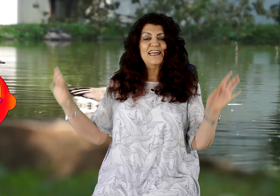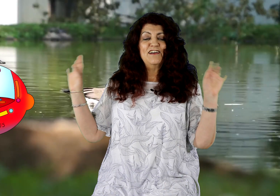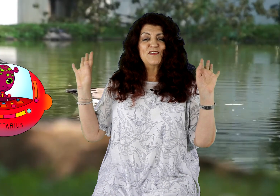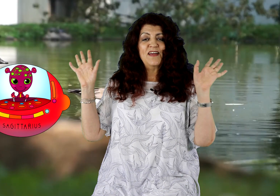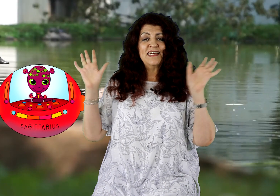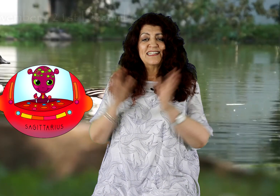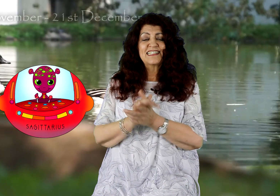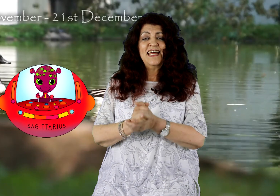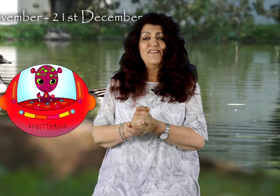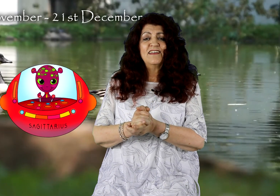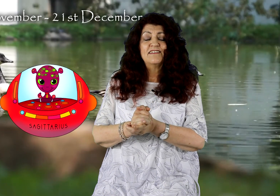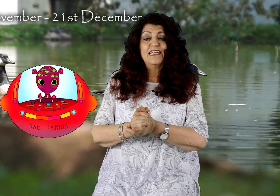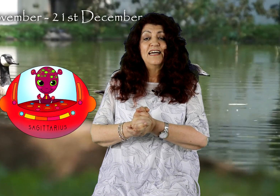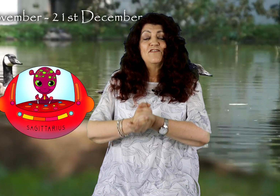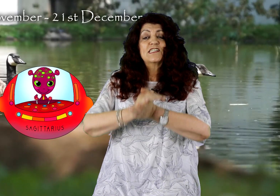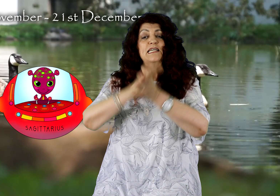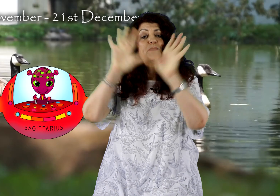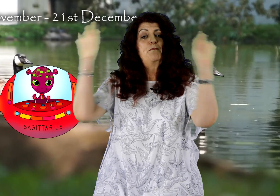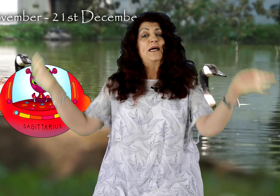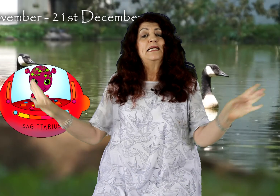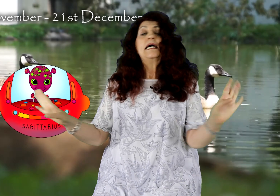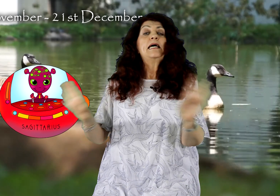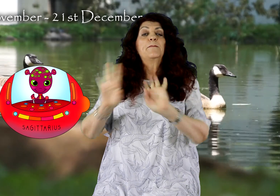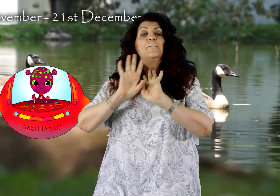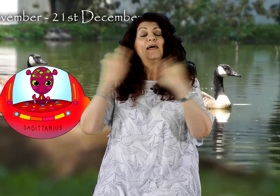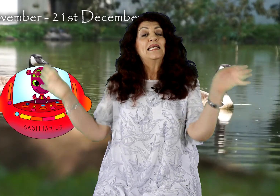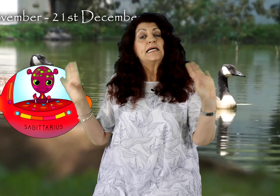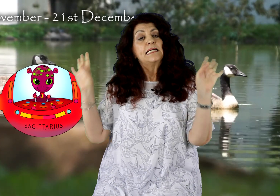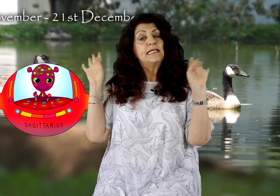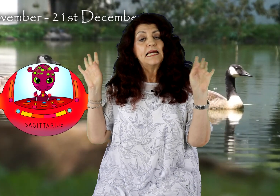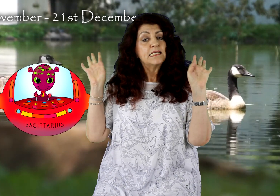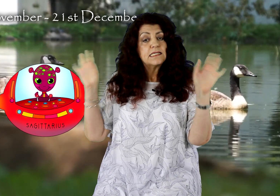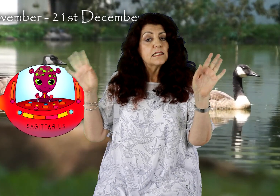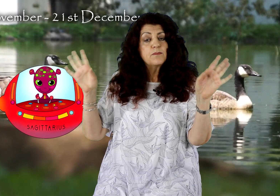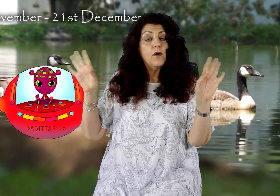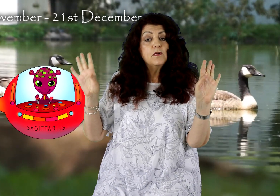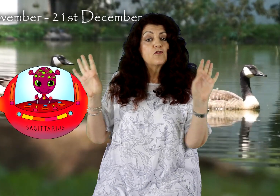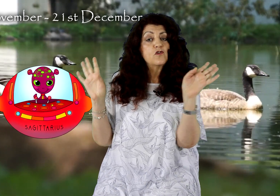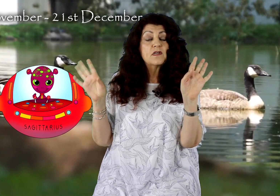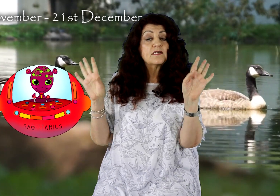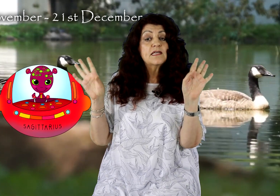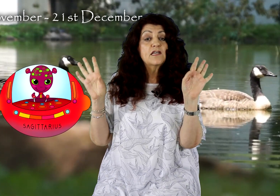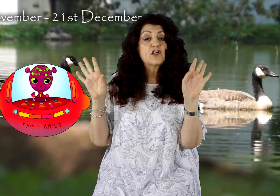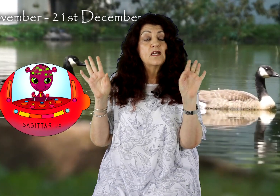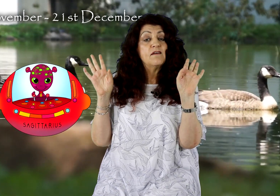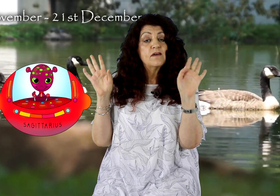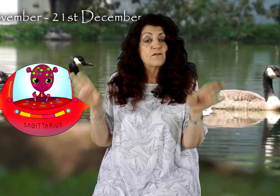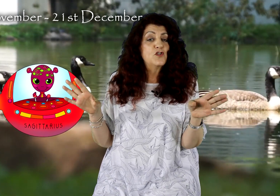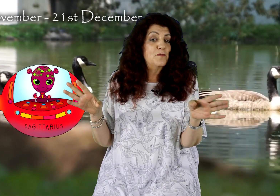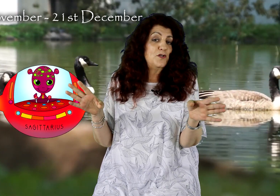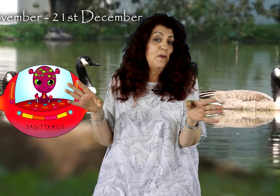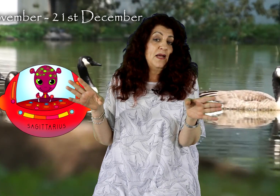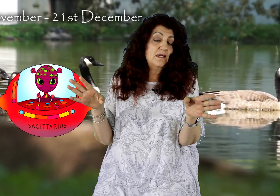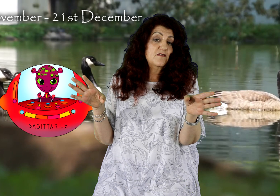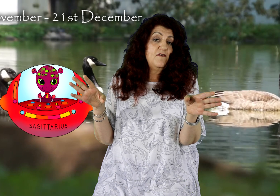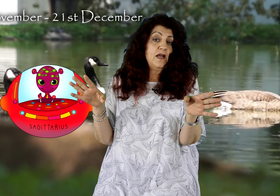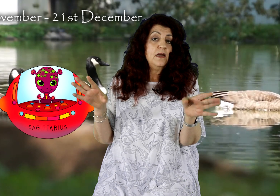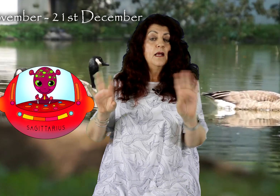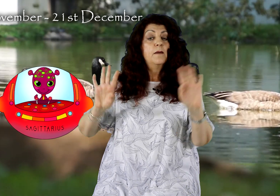Sagittarius, my little daffodil, life just gets better and better, and yes, it's probably true that a Sag can never have too much mindless fun, but